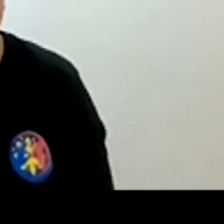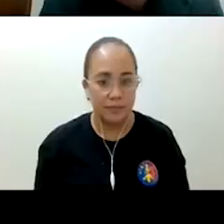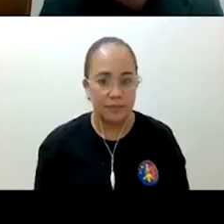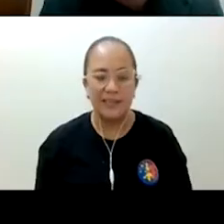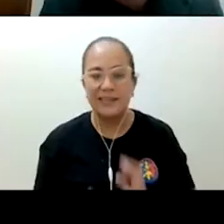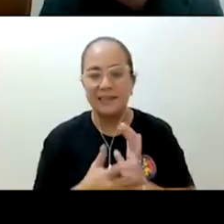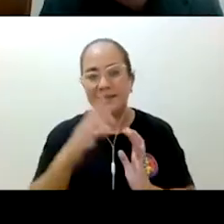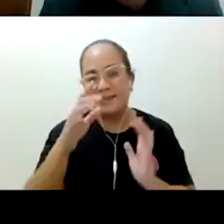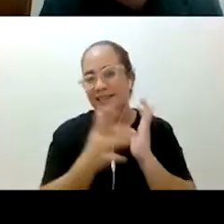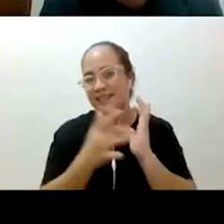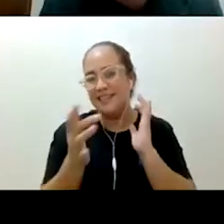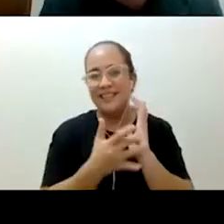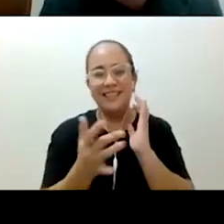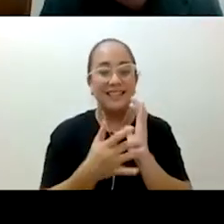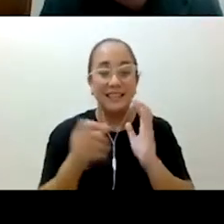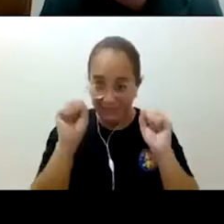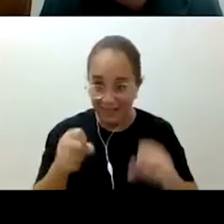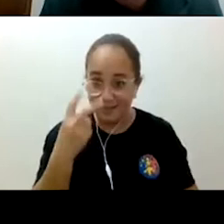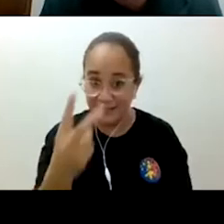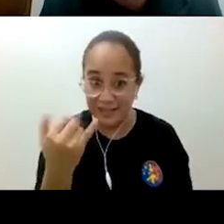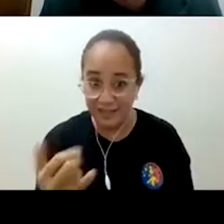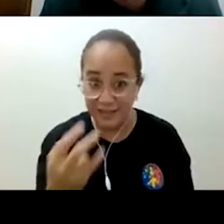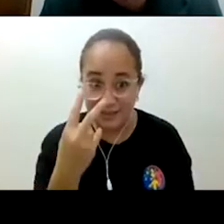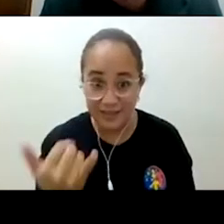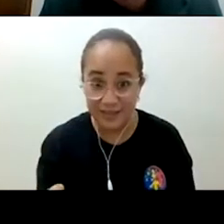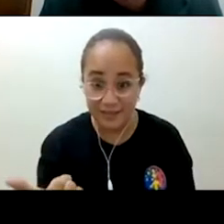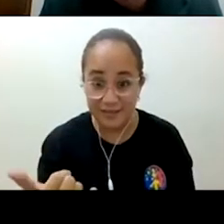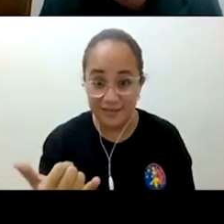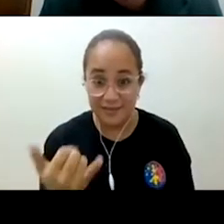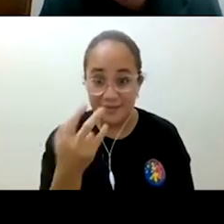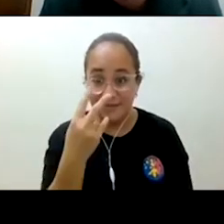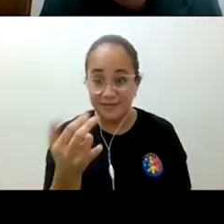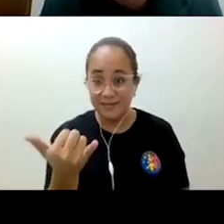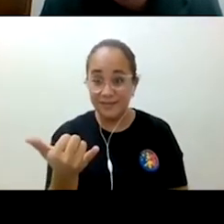Technology. Okay, now can you see this? Okay.